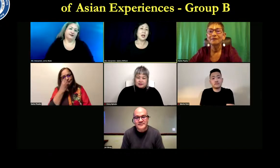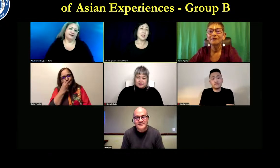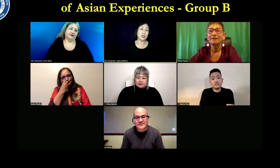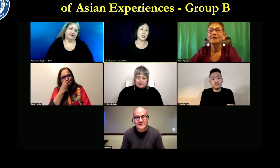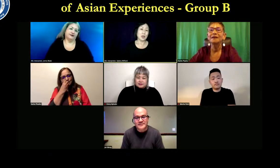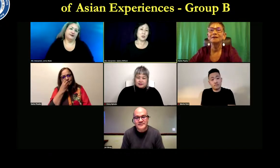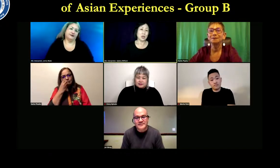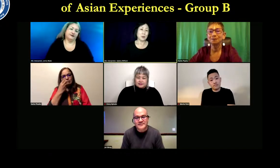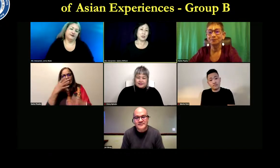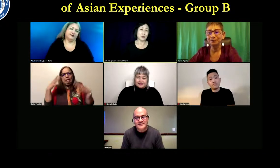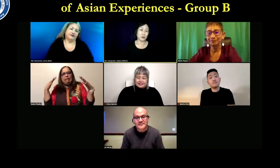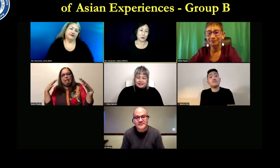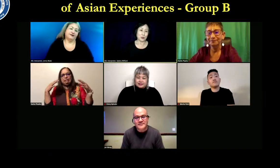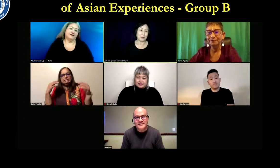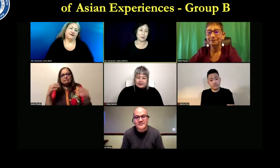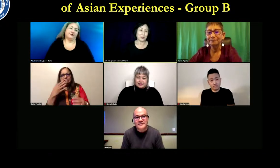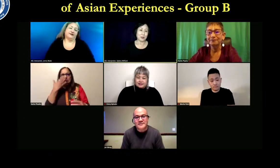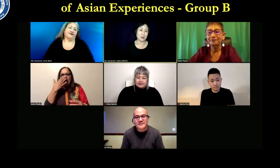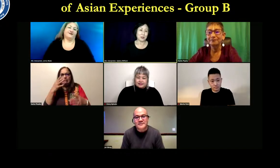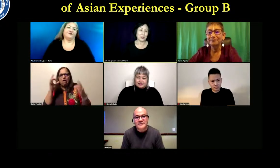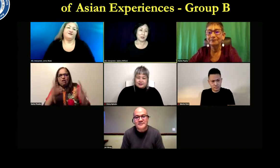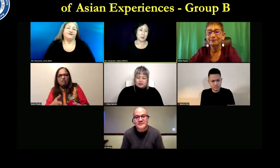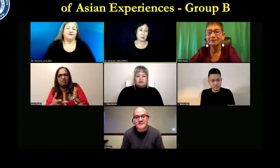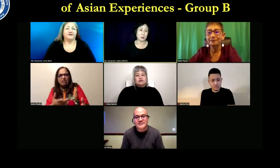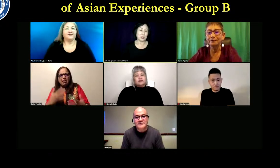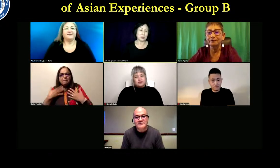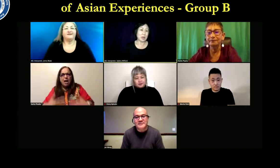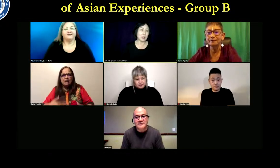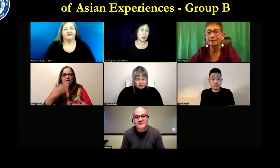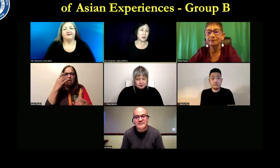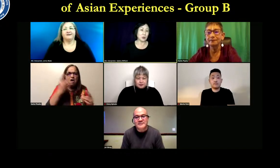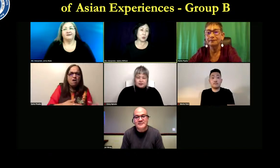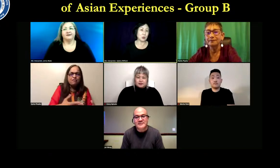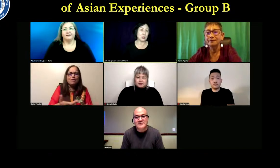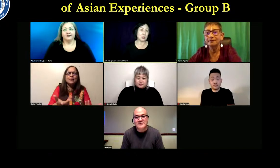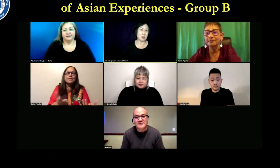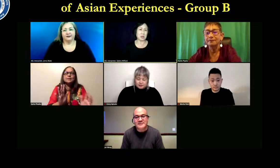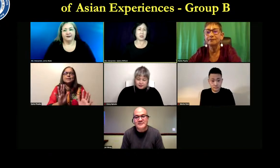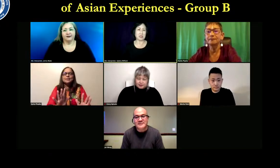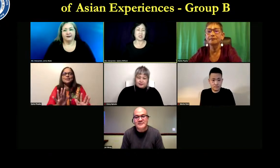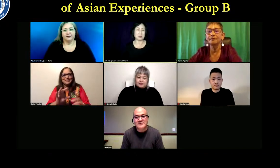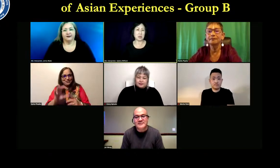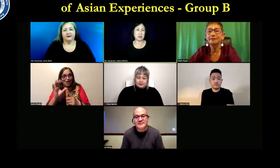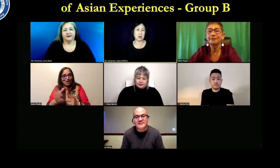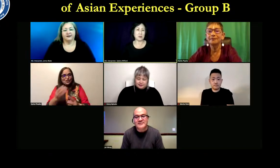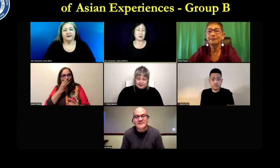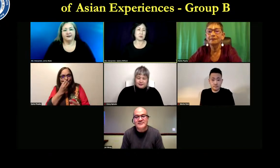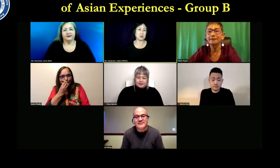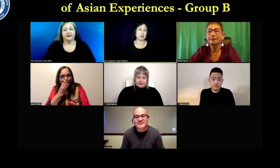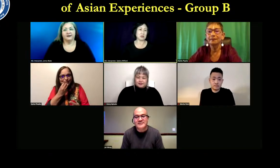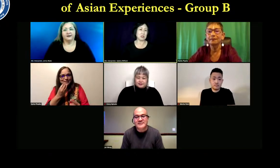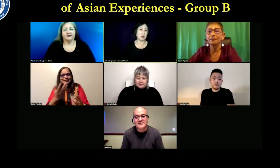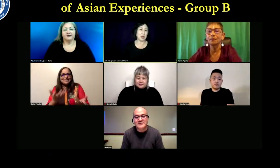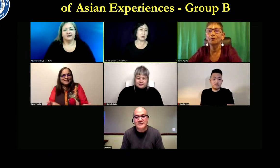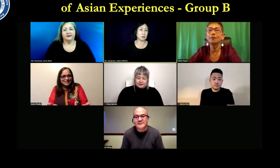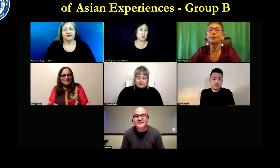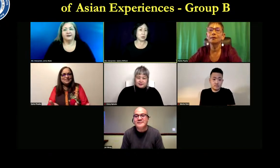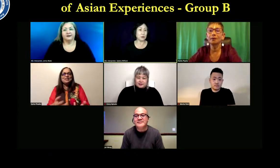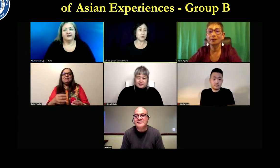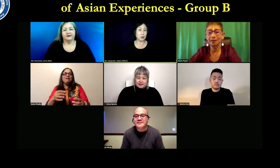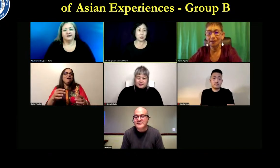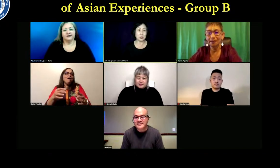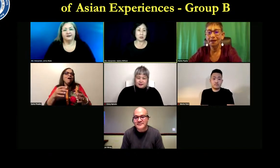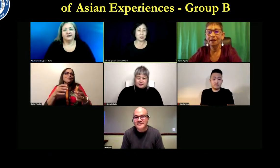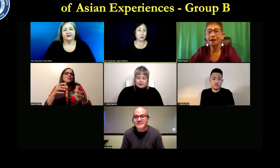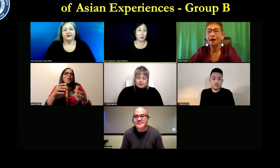gesture? The other thing I would talk about is food. People will smell our food and they go, oh my goodness, that smells awful. It smells, you know, but